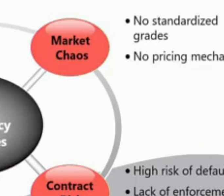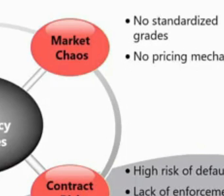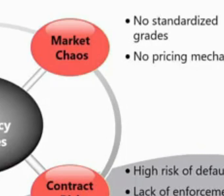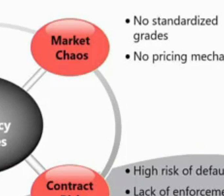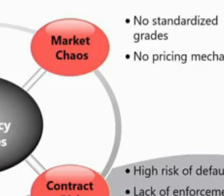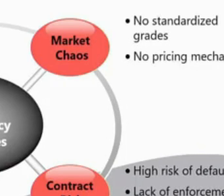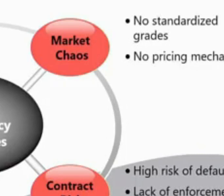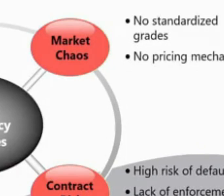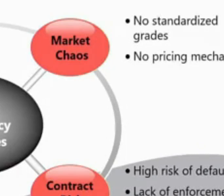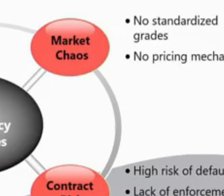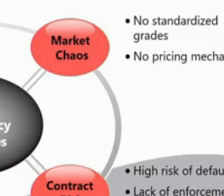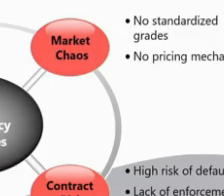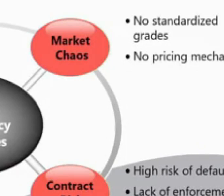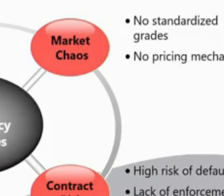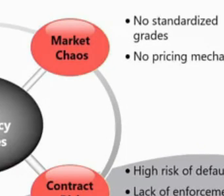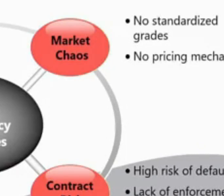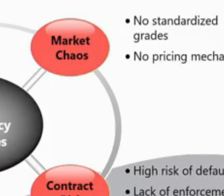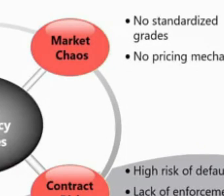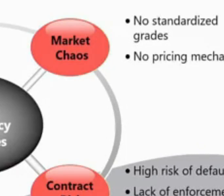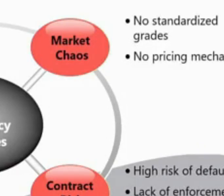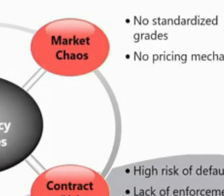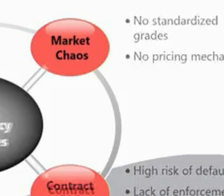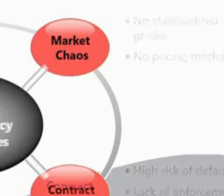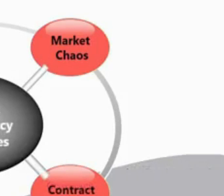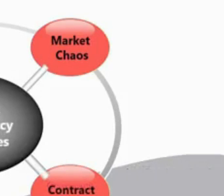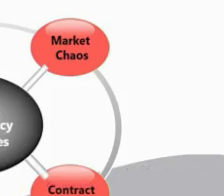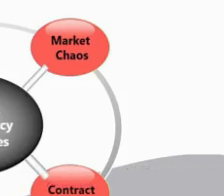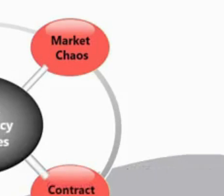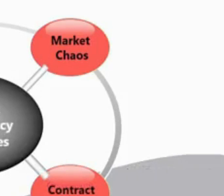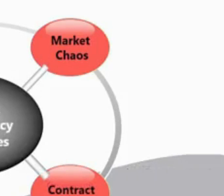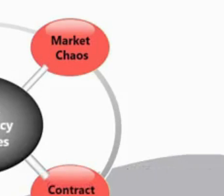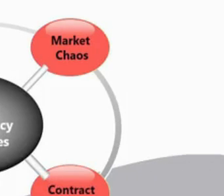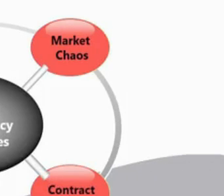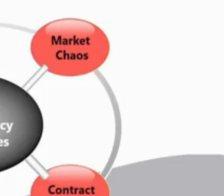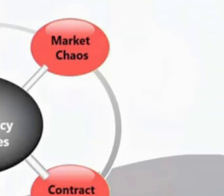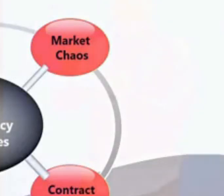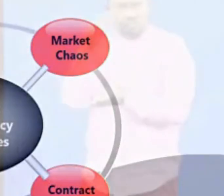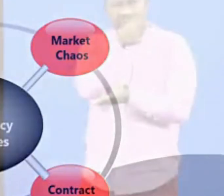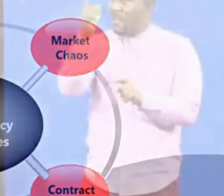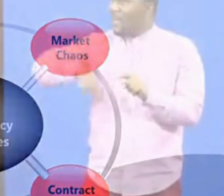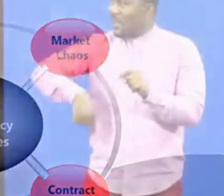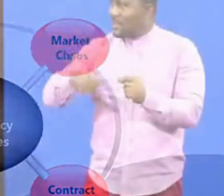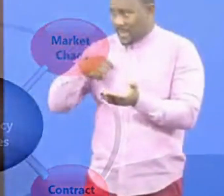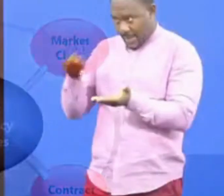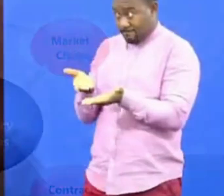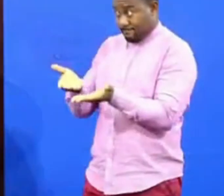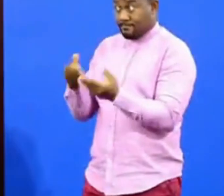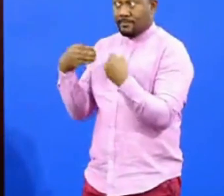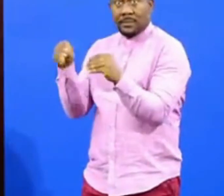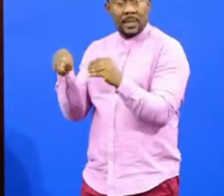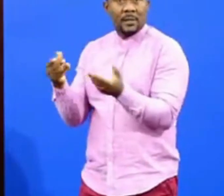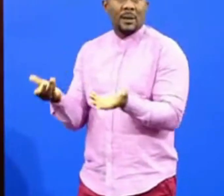by middlemen who can go and say, well, I'm paying this, this is what it's worth. You cannot argue because there's no data. So